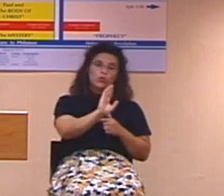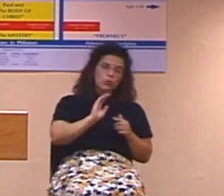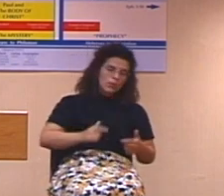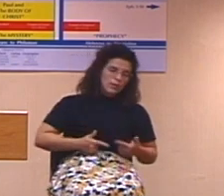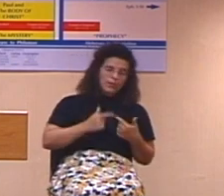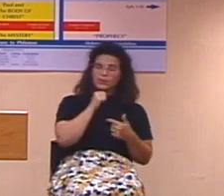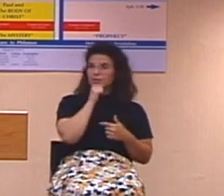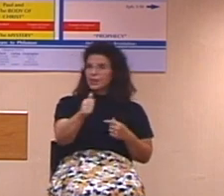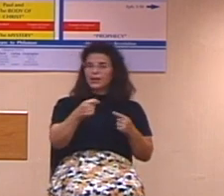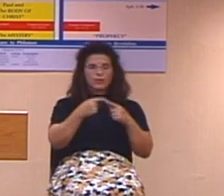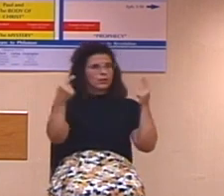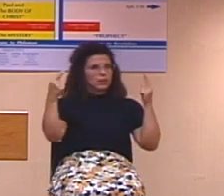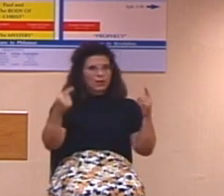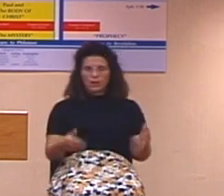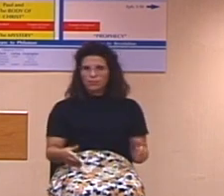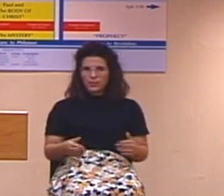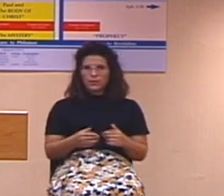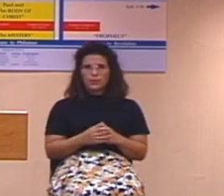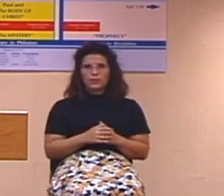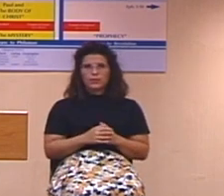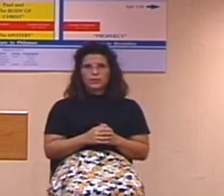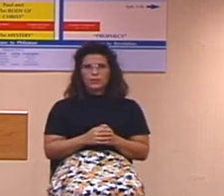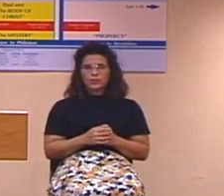not the enemy.